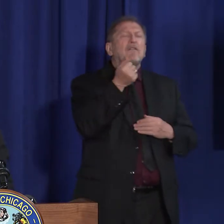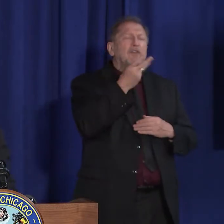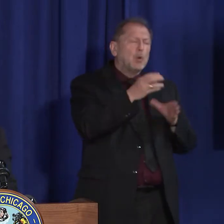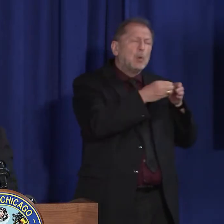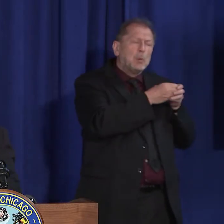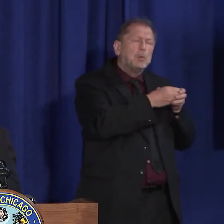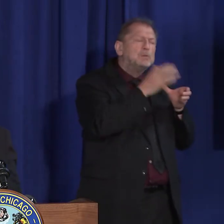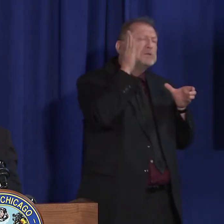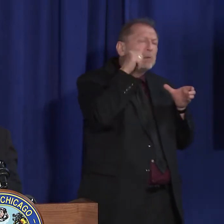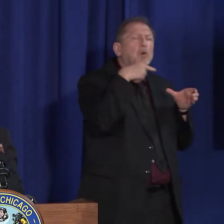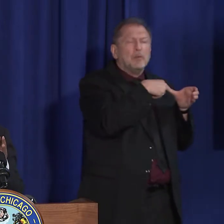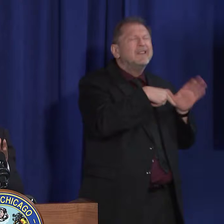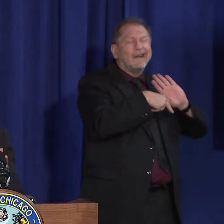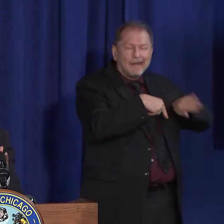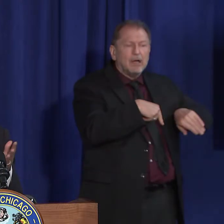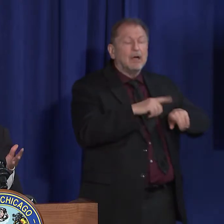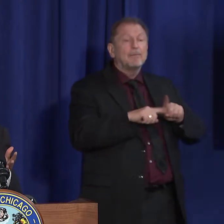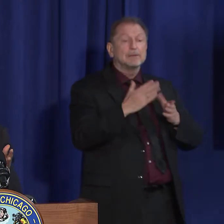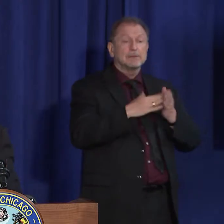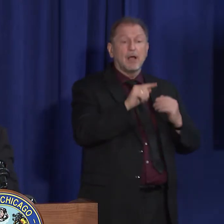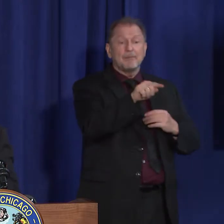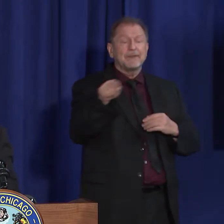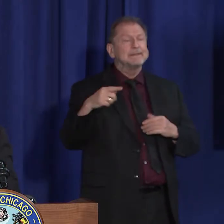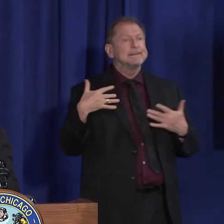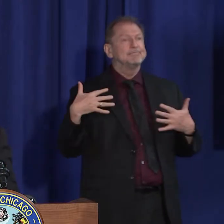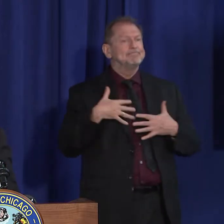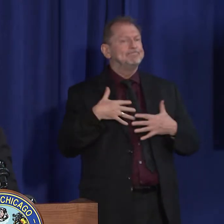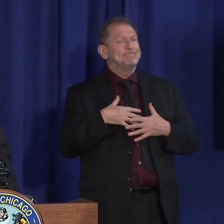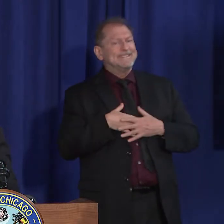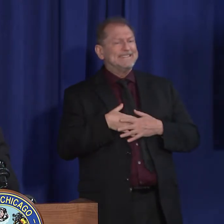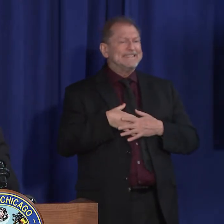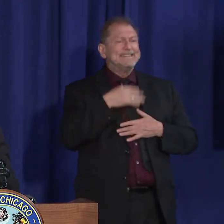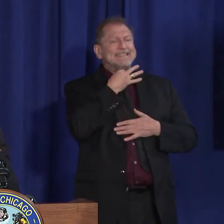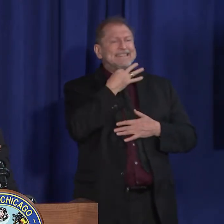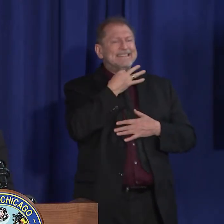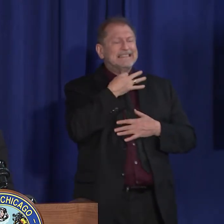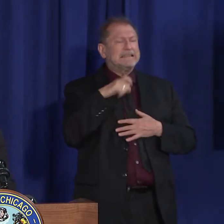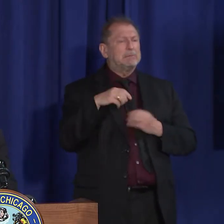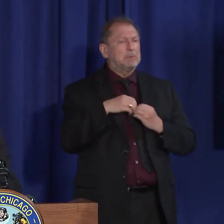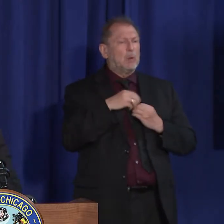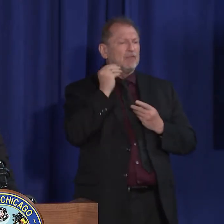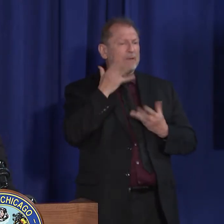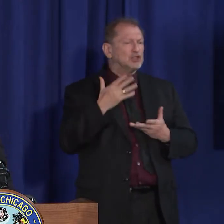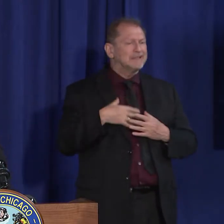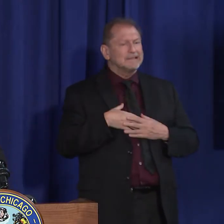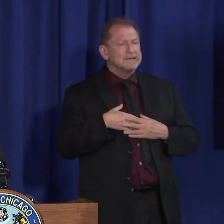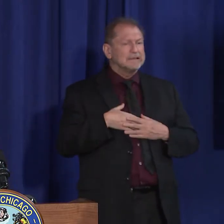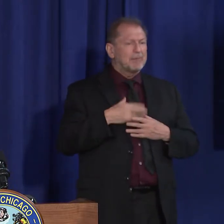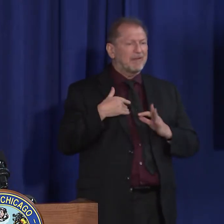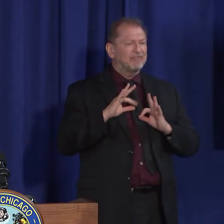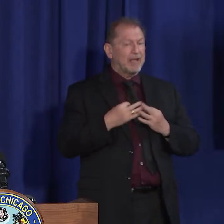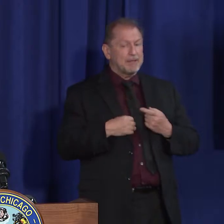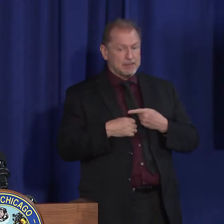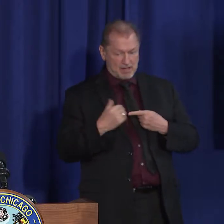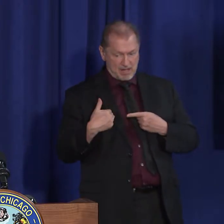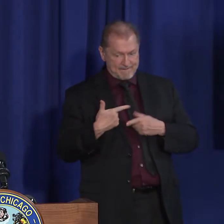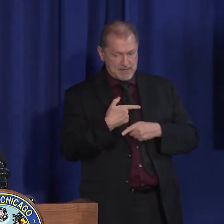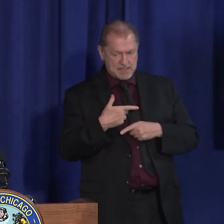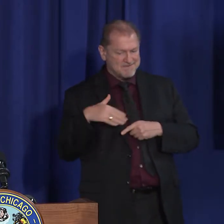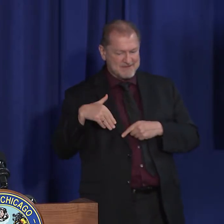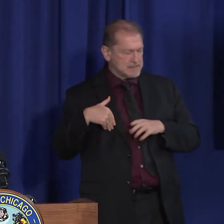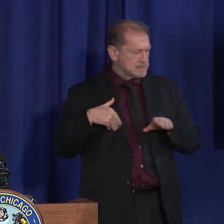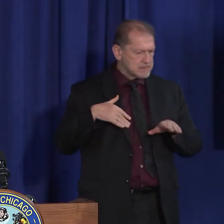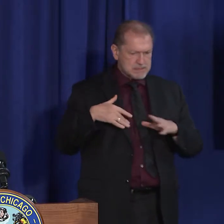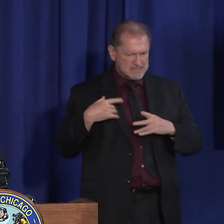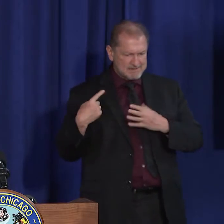vast majority are still scared. They need more information. They want to know somebody in their family, in their community that's been